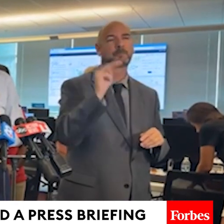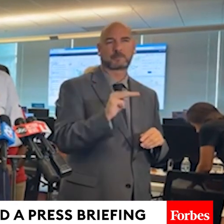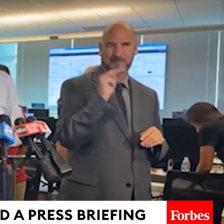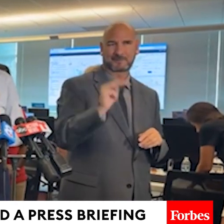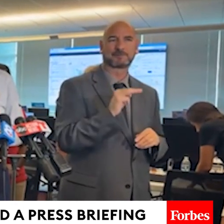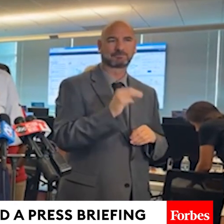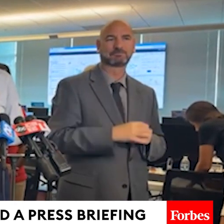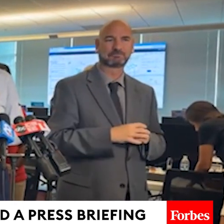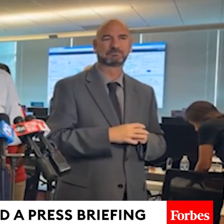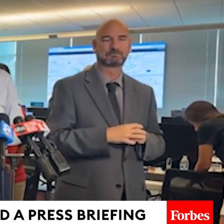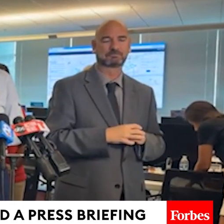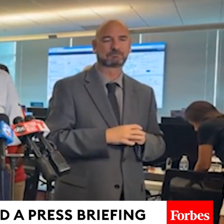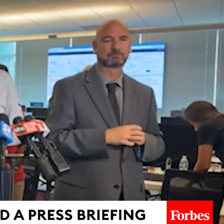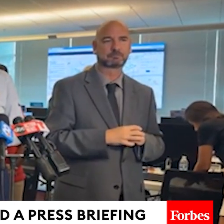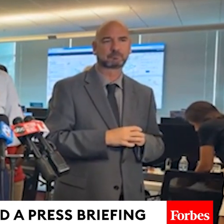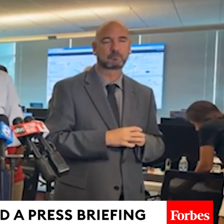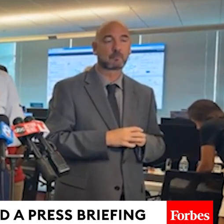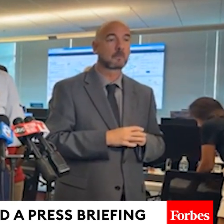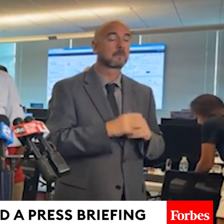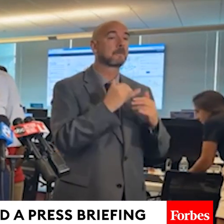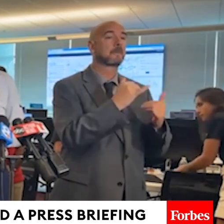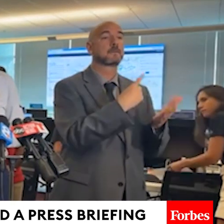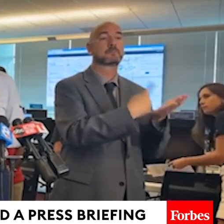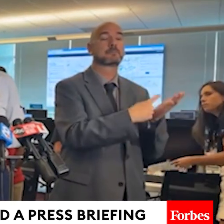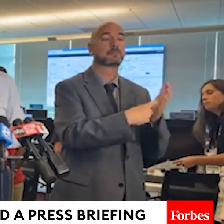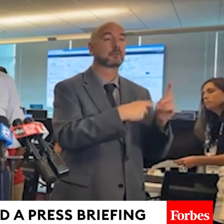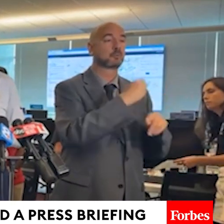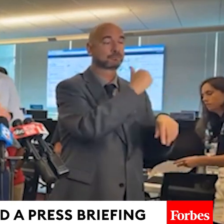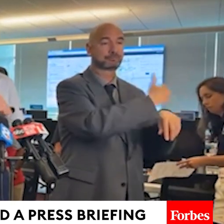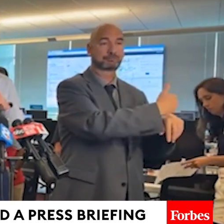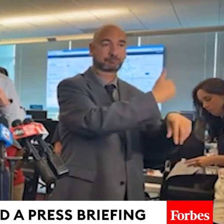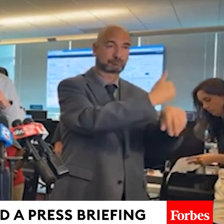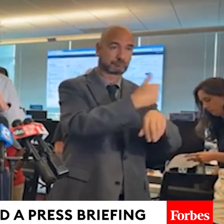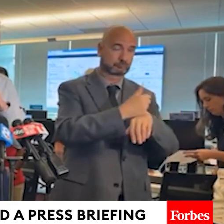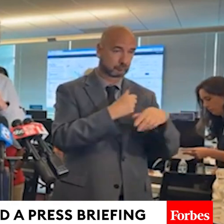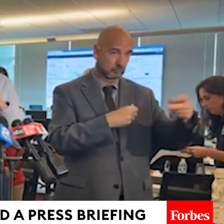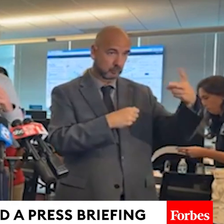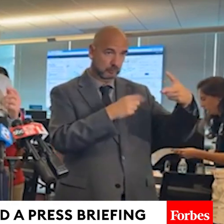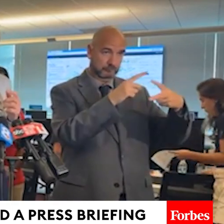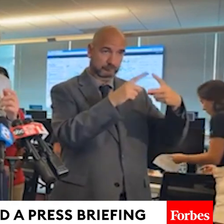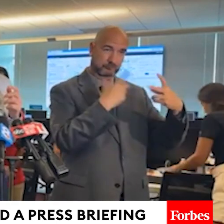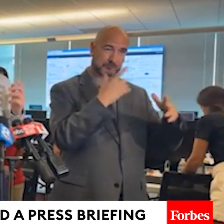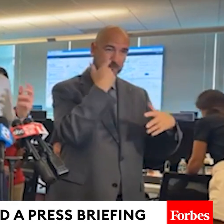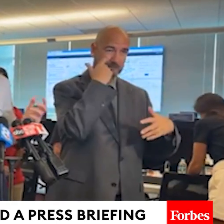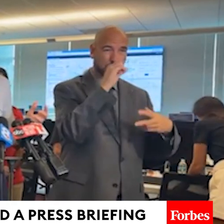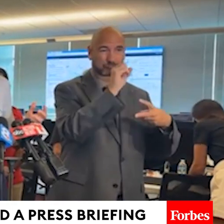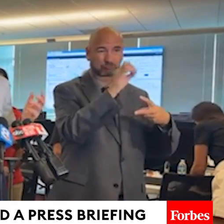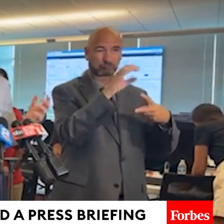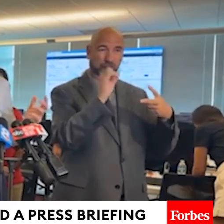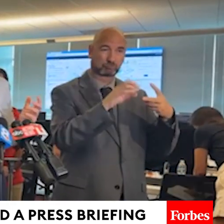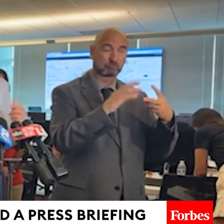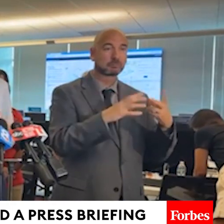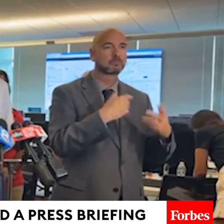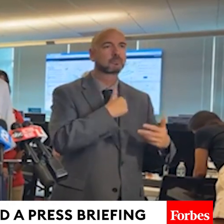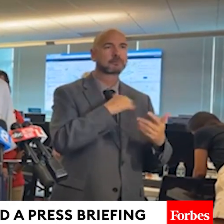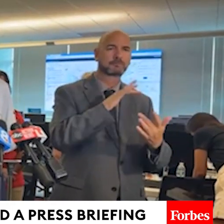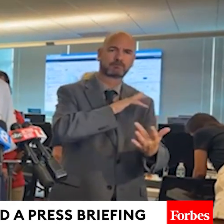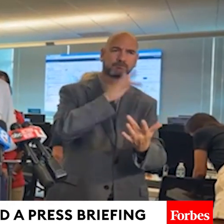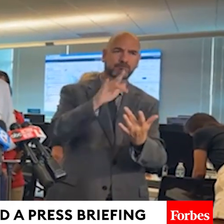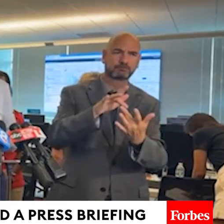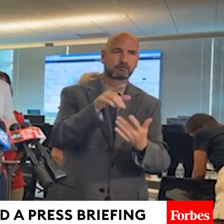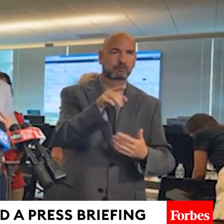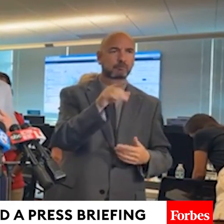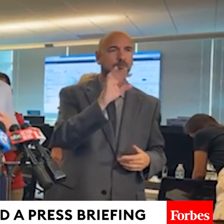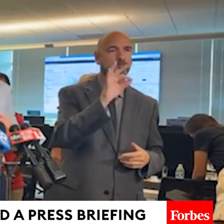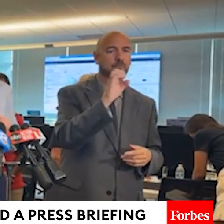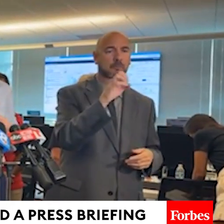the resource pop-up centers. We are in contact with FEMA. I spoke